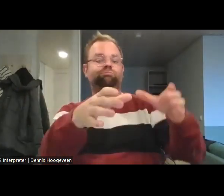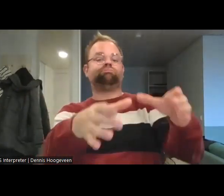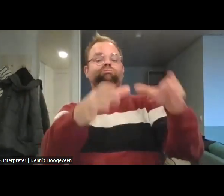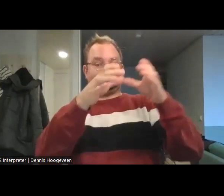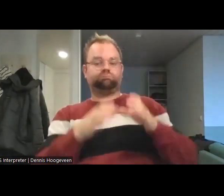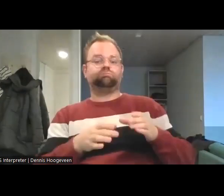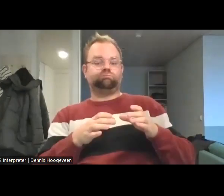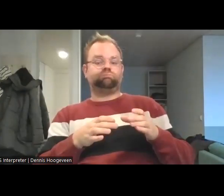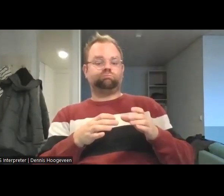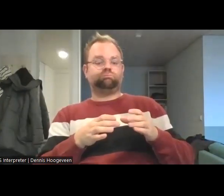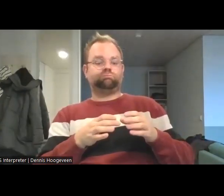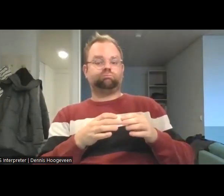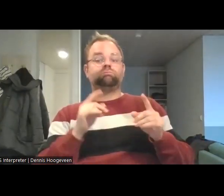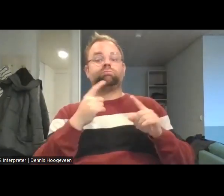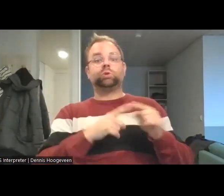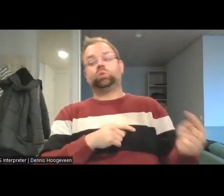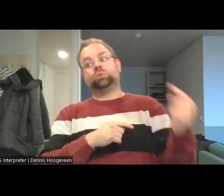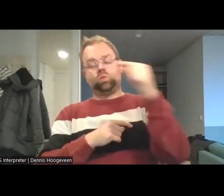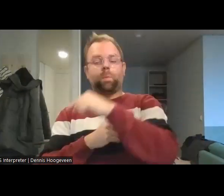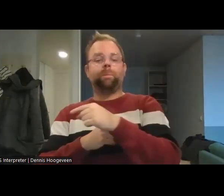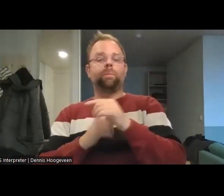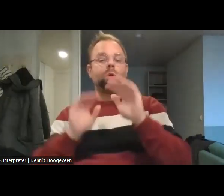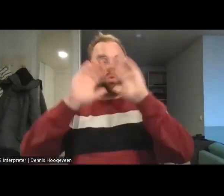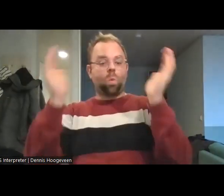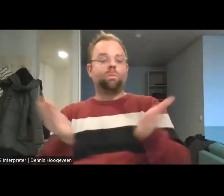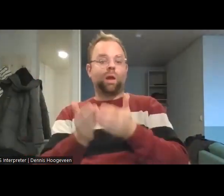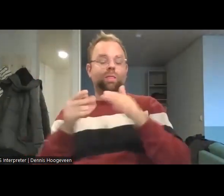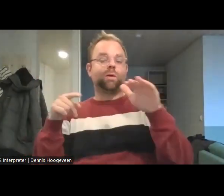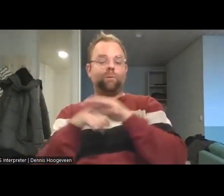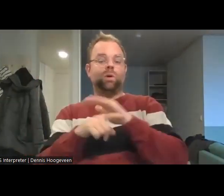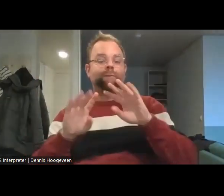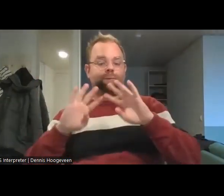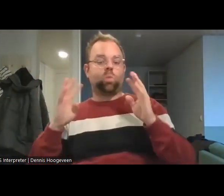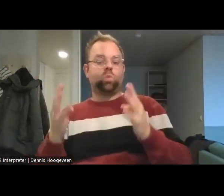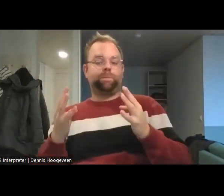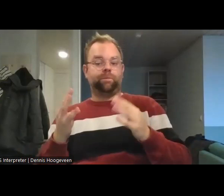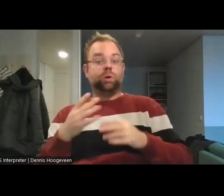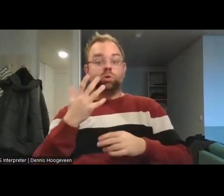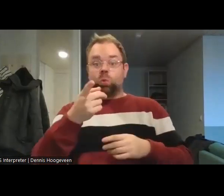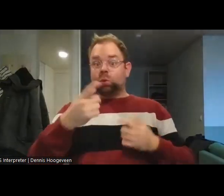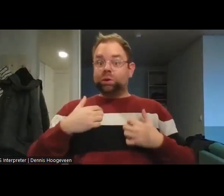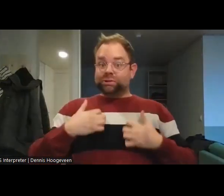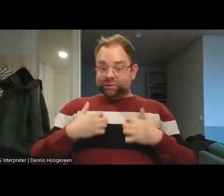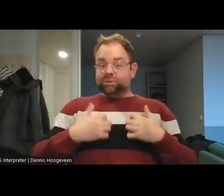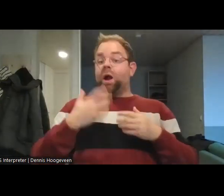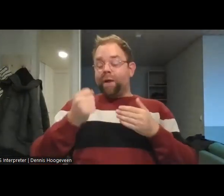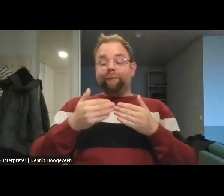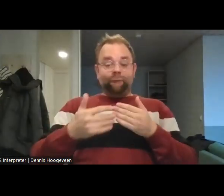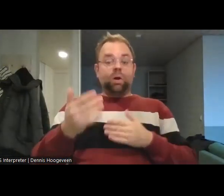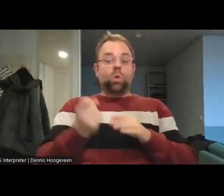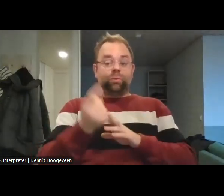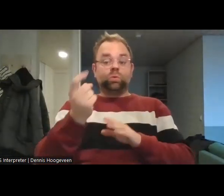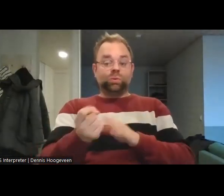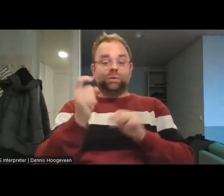there's opportunities. We will have to select, of course, and to see in the discussions who could be participating and how it would